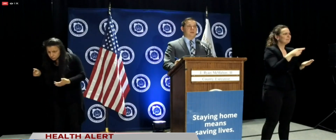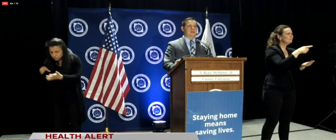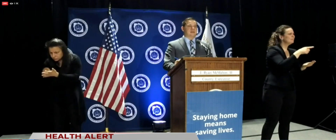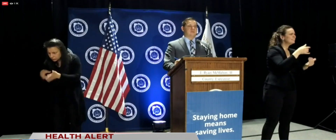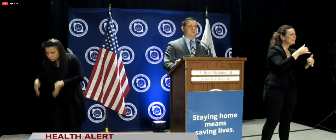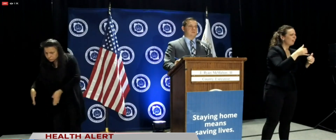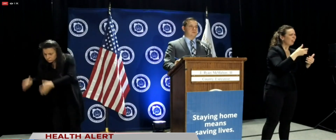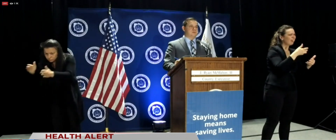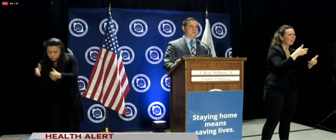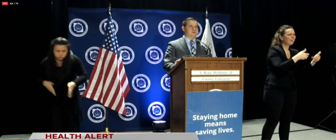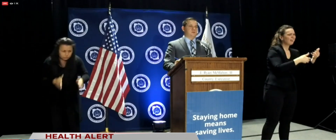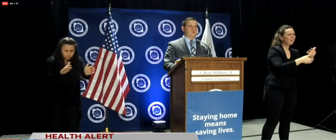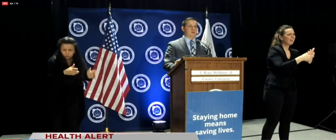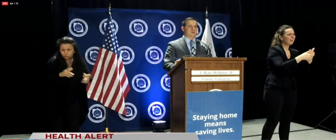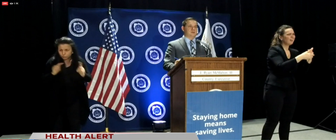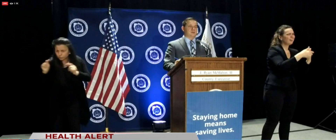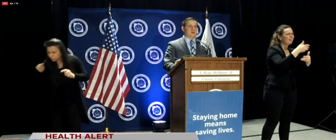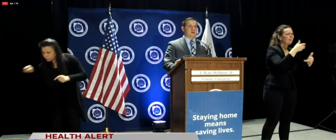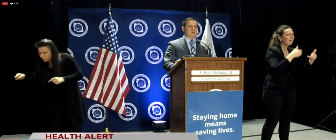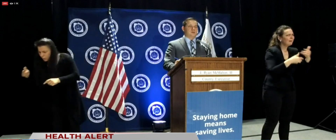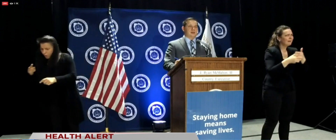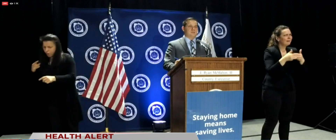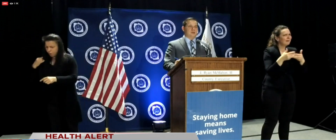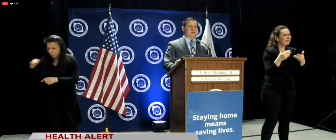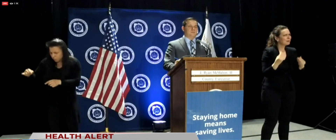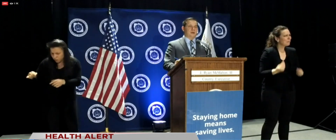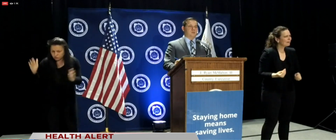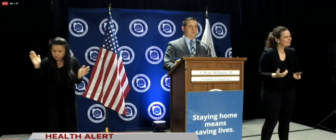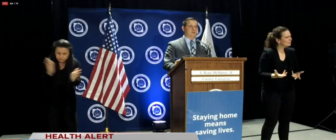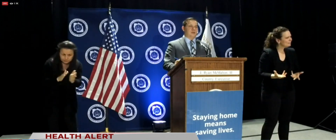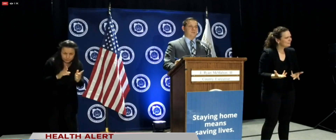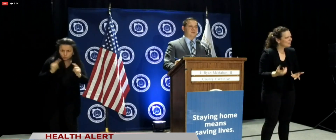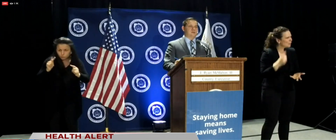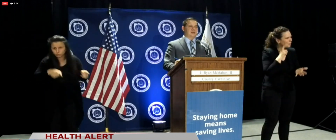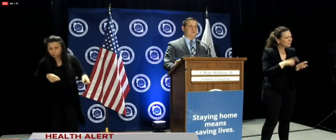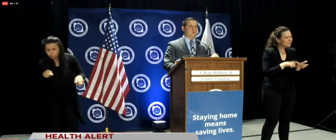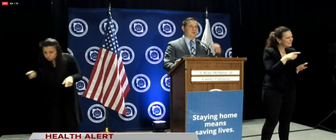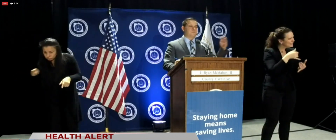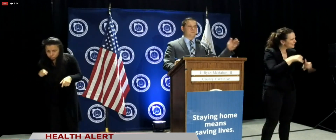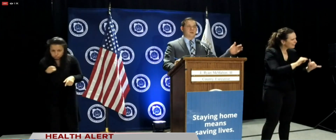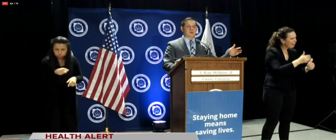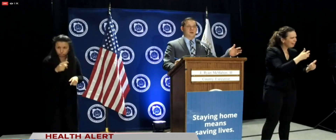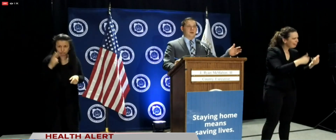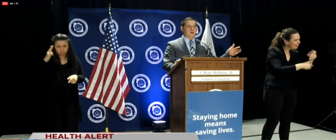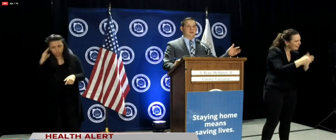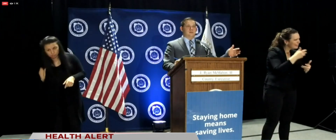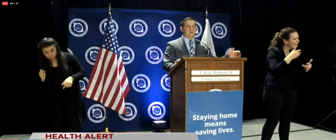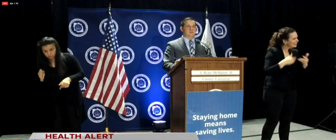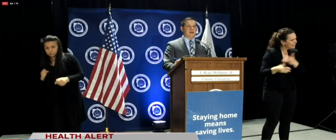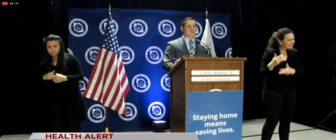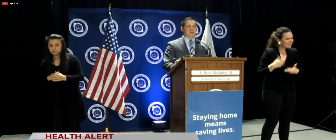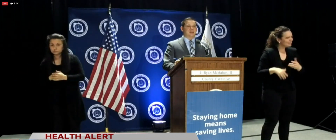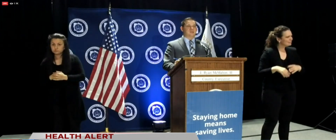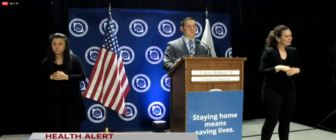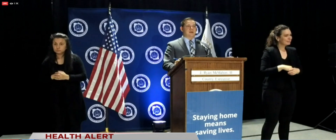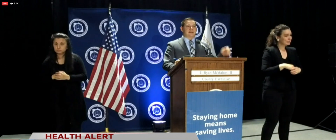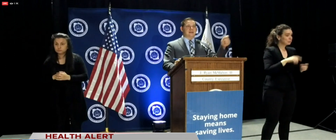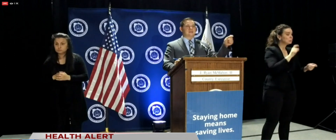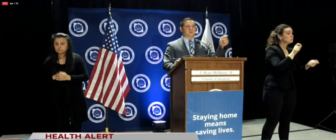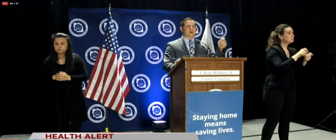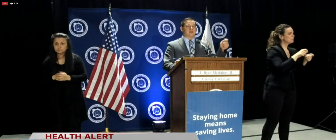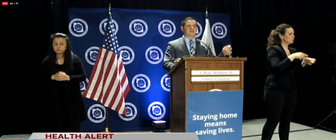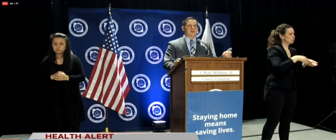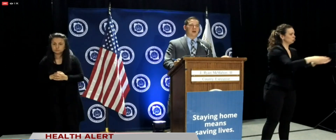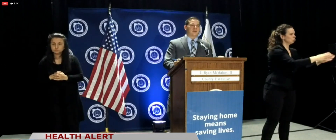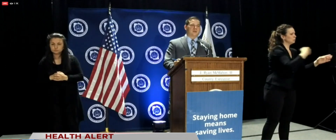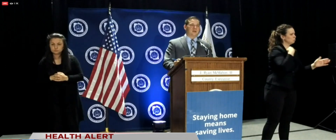mapping spots on specific streets. What does that mean? I don't believe that means that everybody by chance went and got it